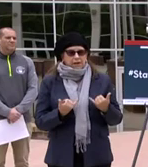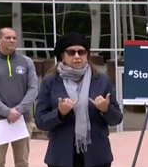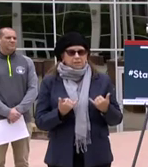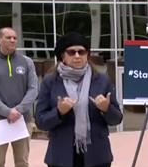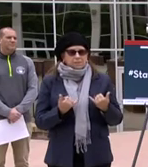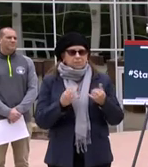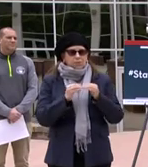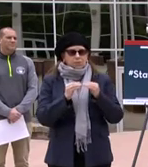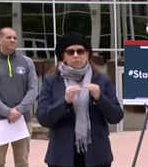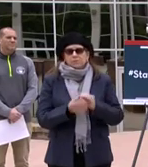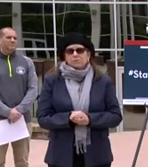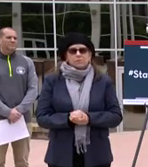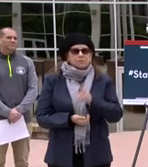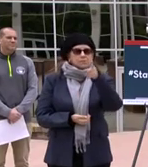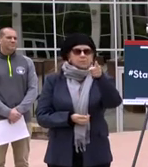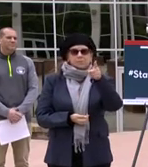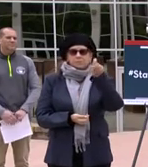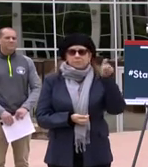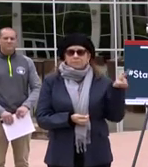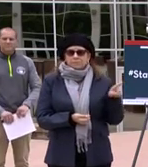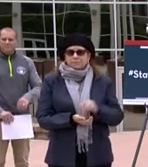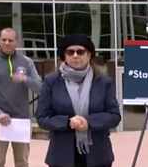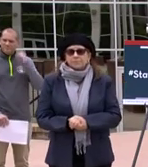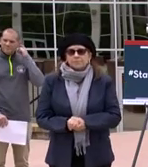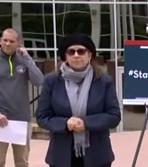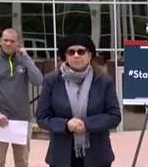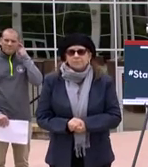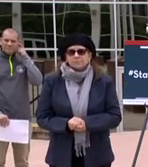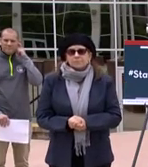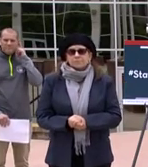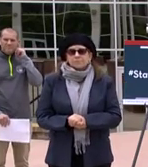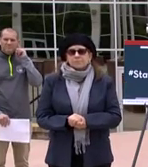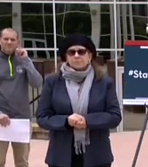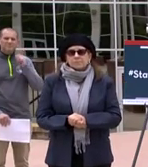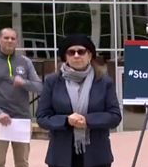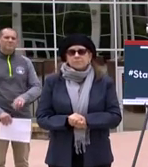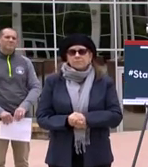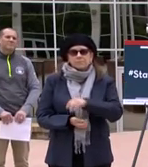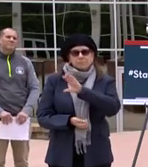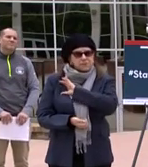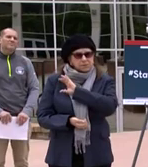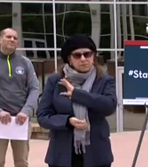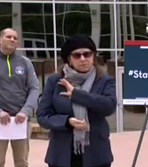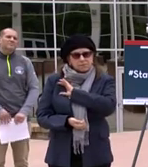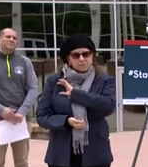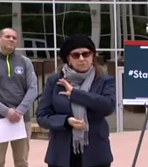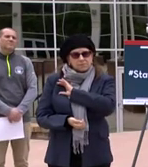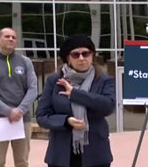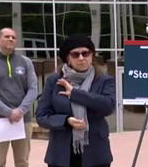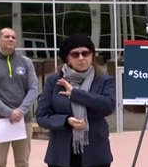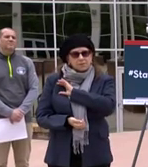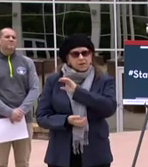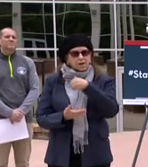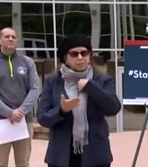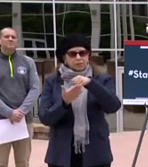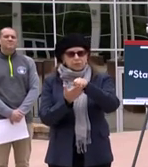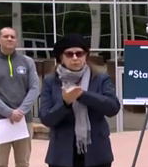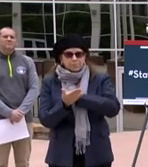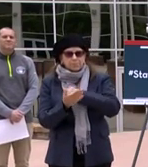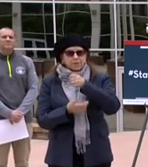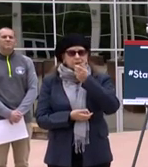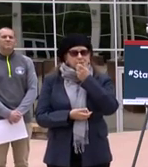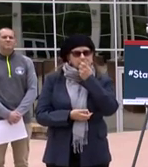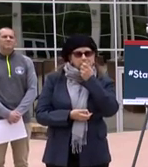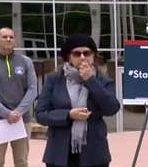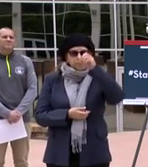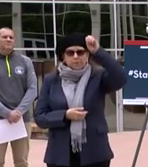Yes. Could be for you, could be for the deputy mayor. What was the script that you said that police officers are using in their loudspeakers, and is it going to be across the city for every officer, or